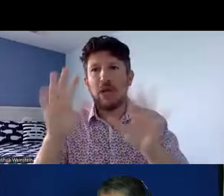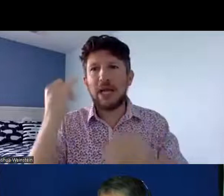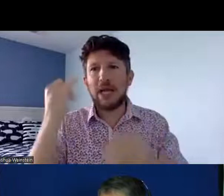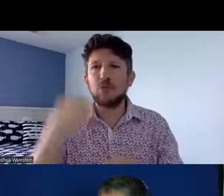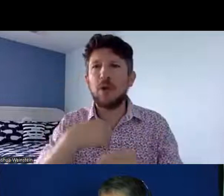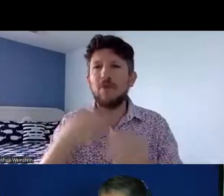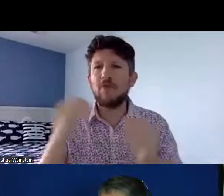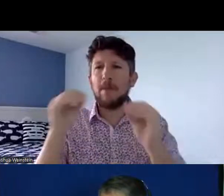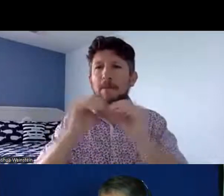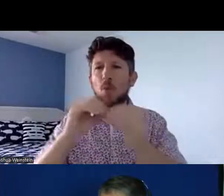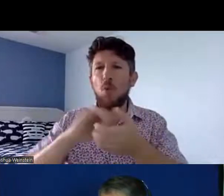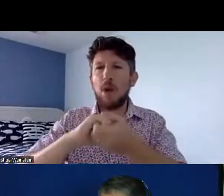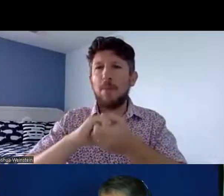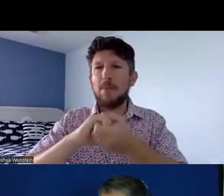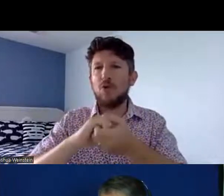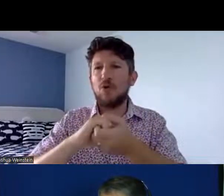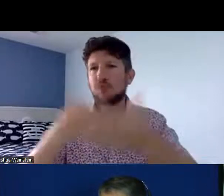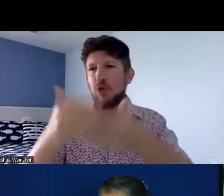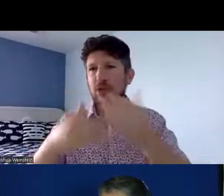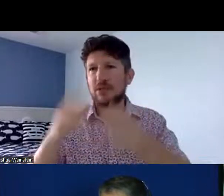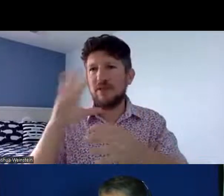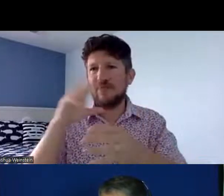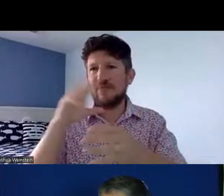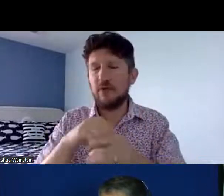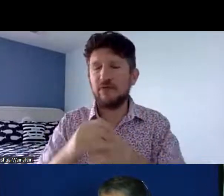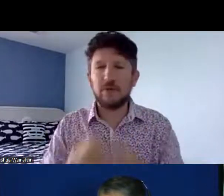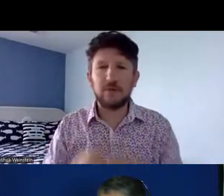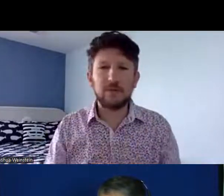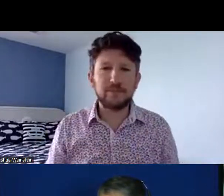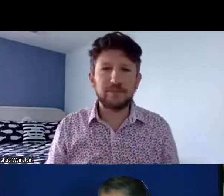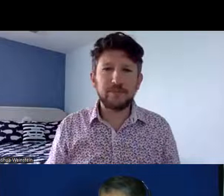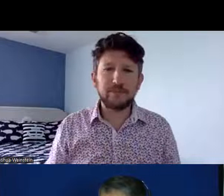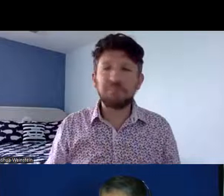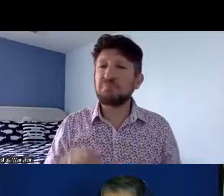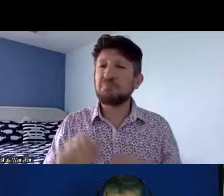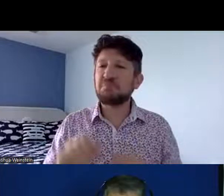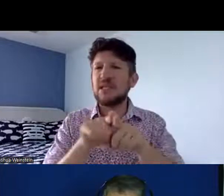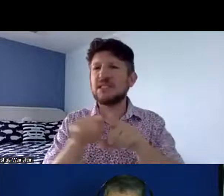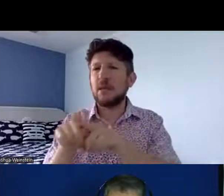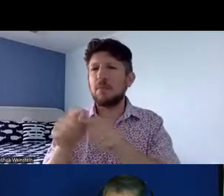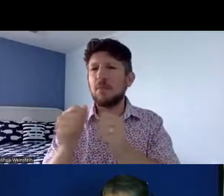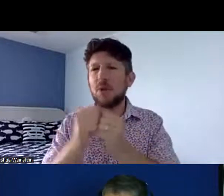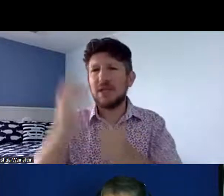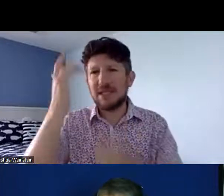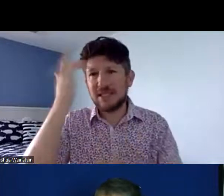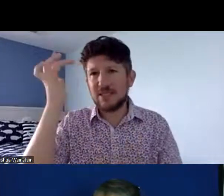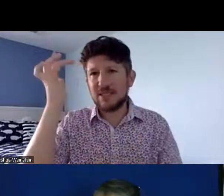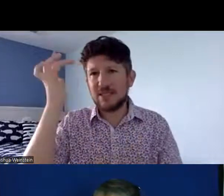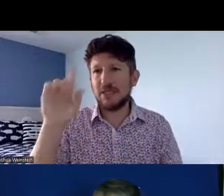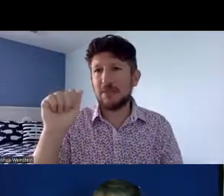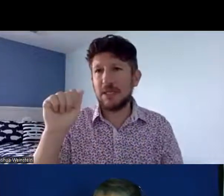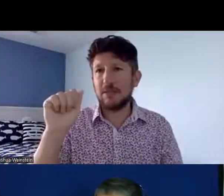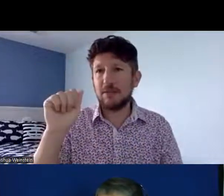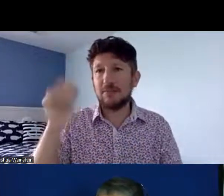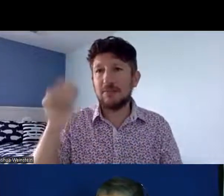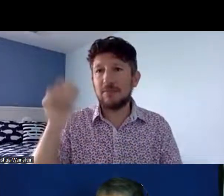There are some very complex factors involved, but if we collaborate with those involved, we can get